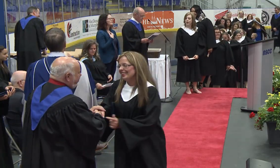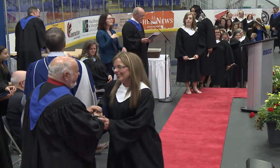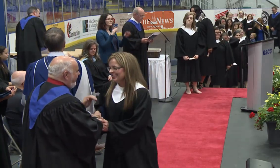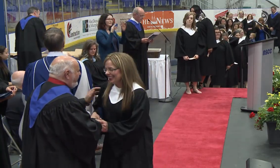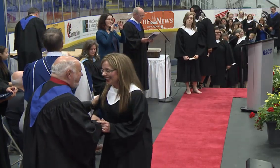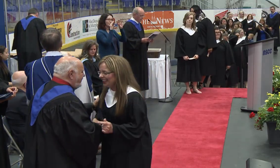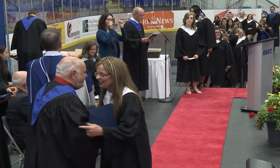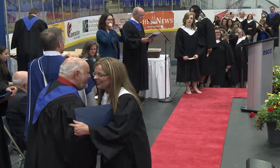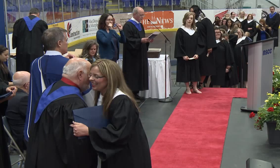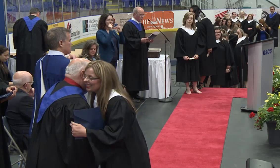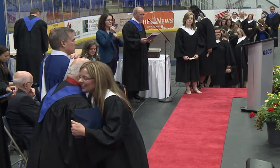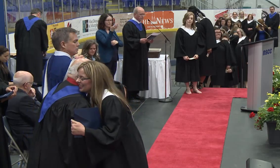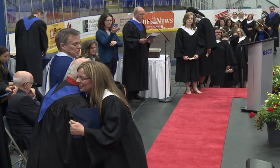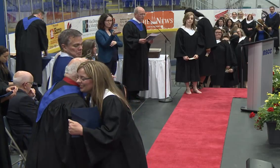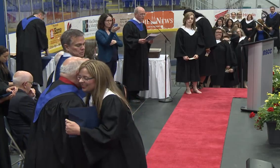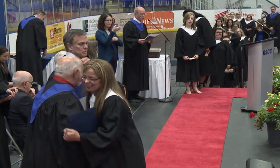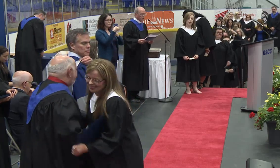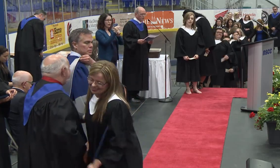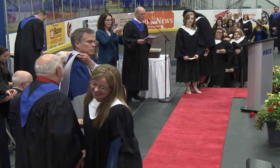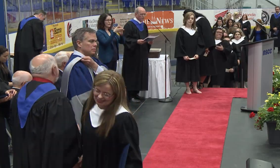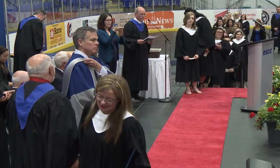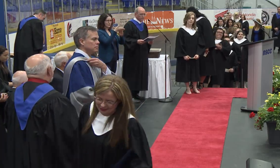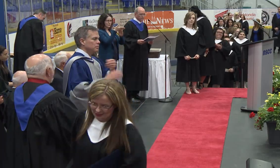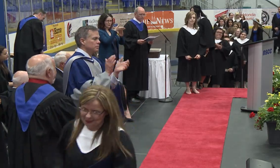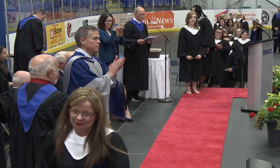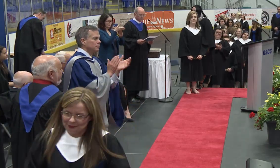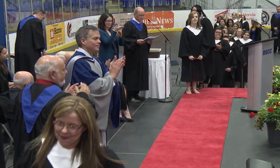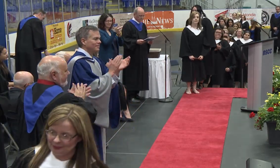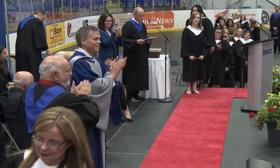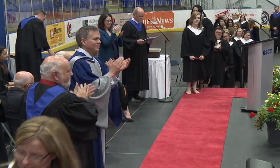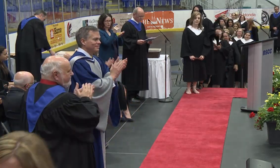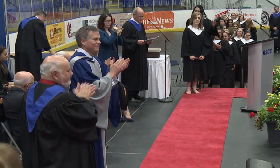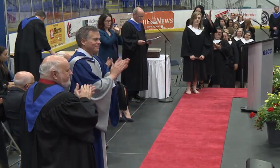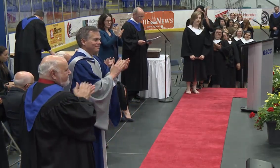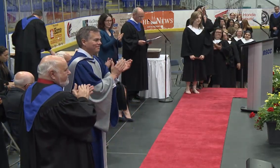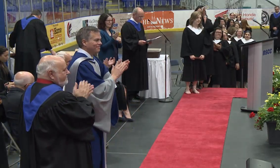Mr. President, the graduates in office administration.